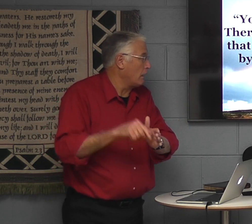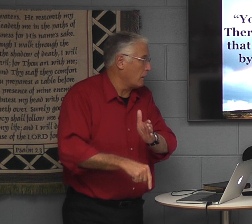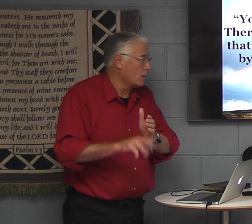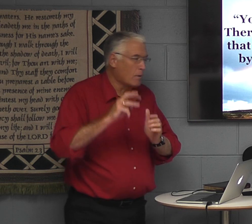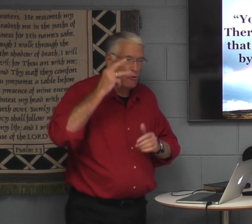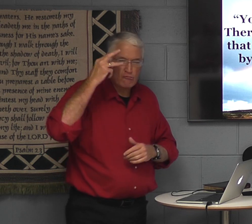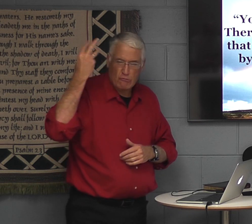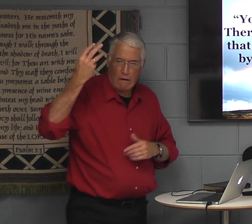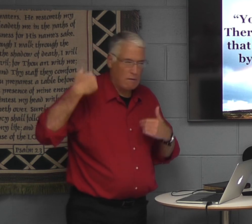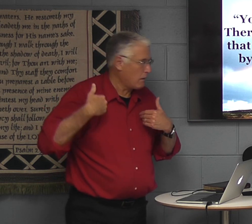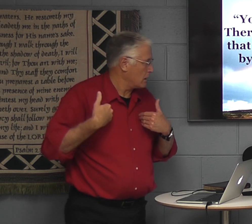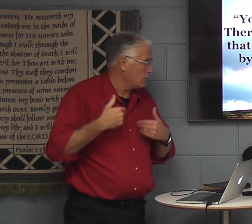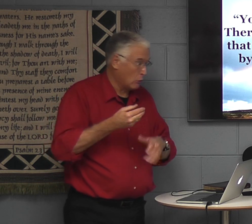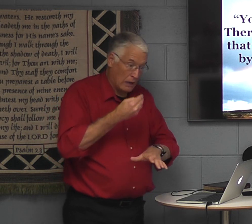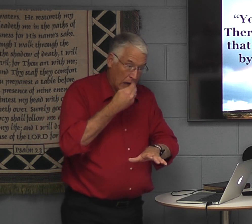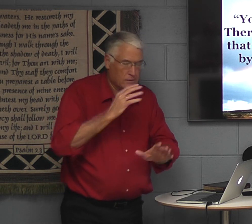and killed by wild animals.